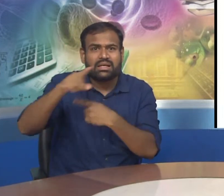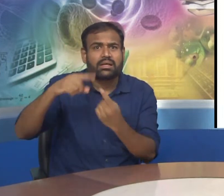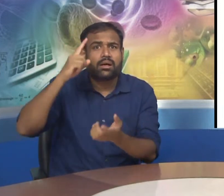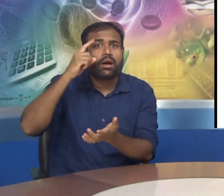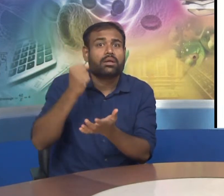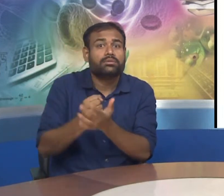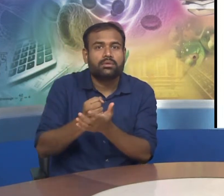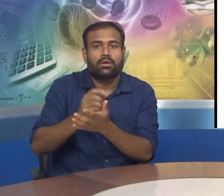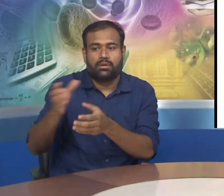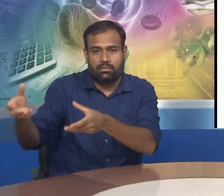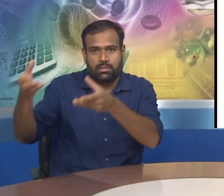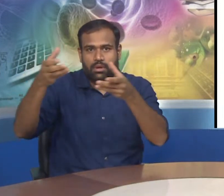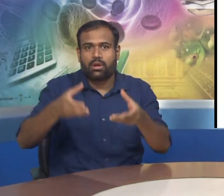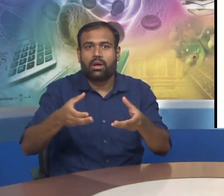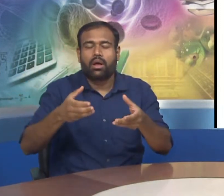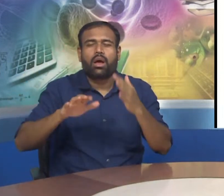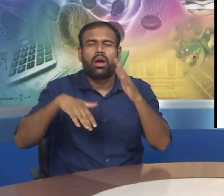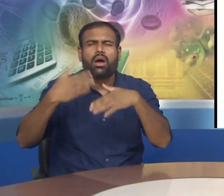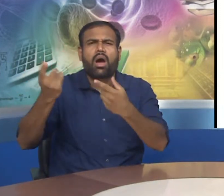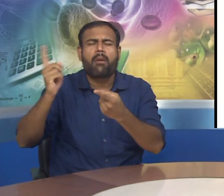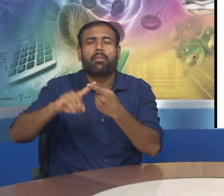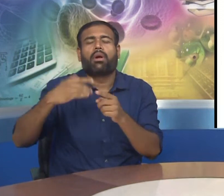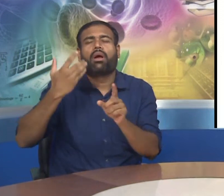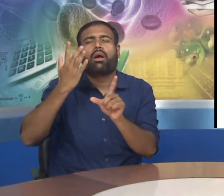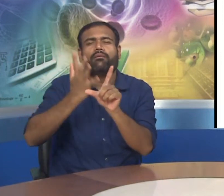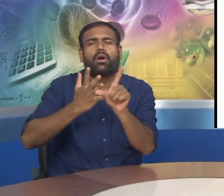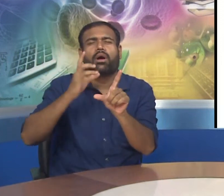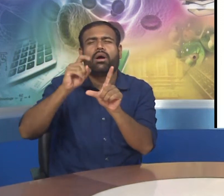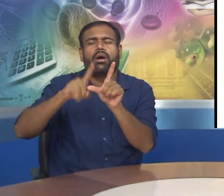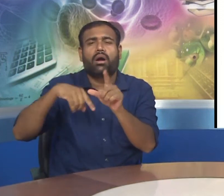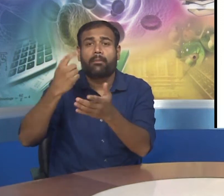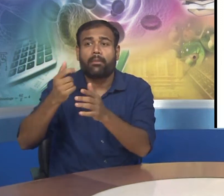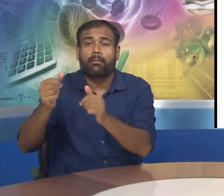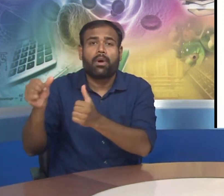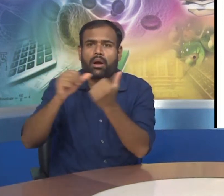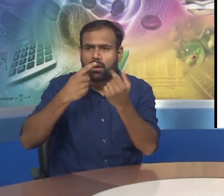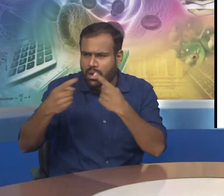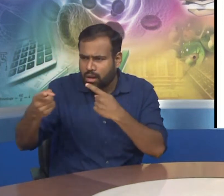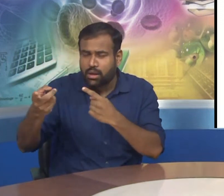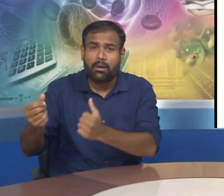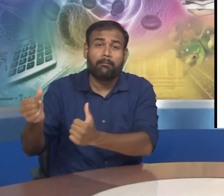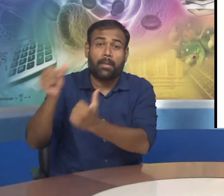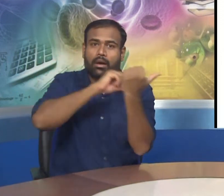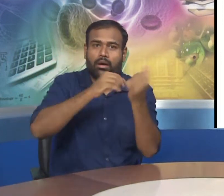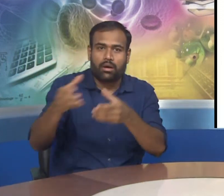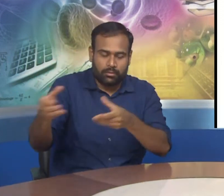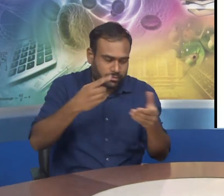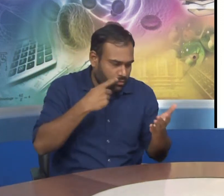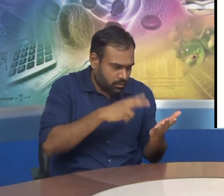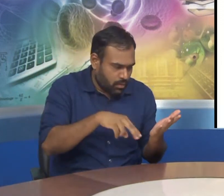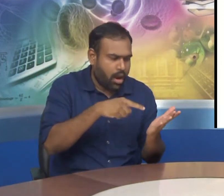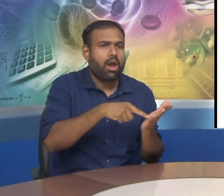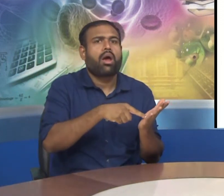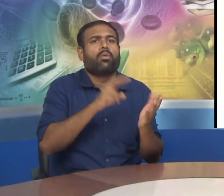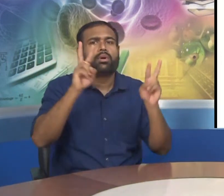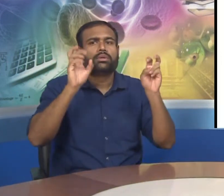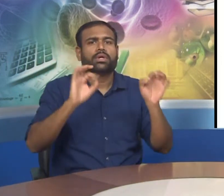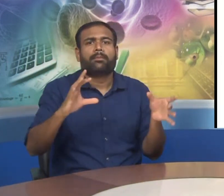and they have the force of law and are binding on all lower courts and indeed the high courts.